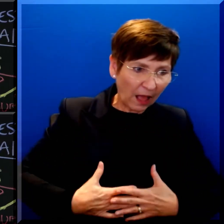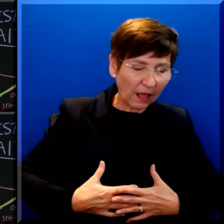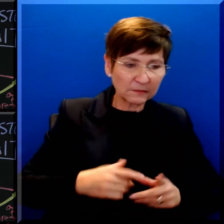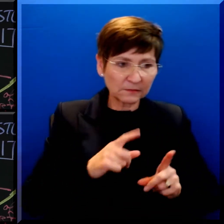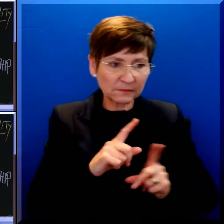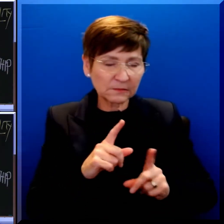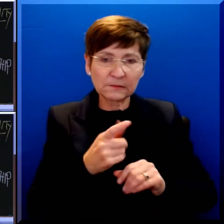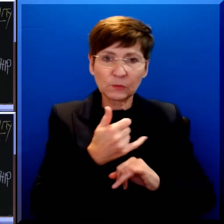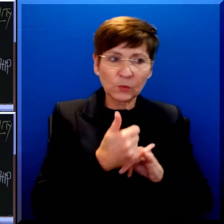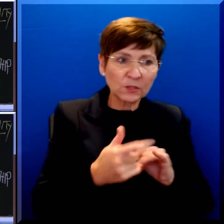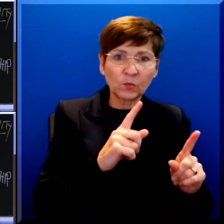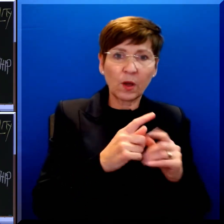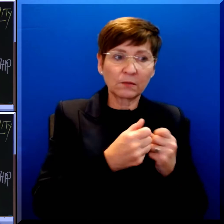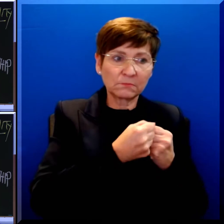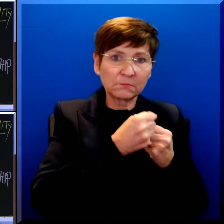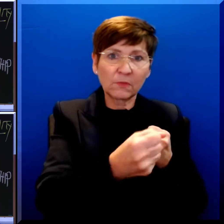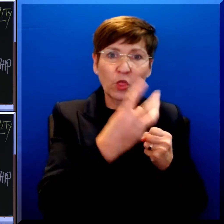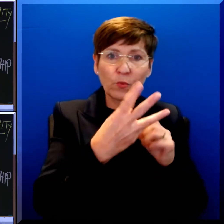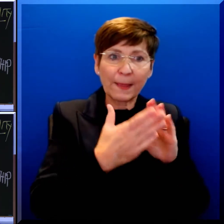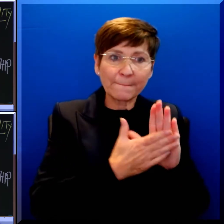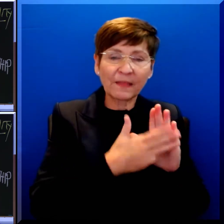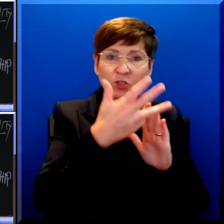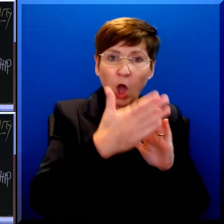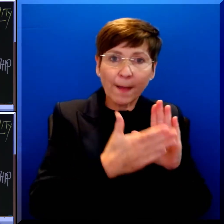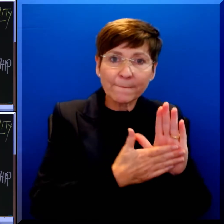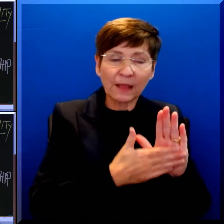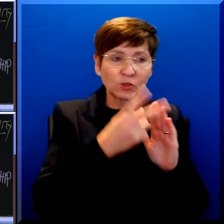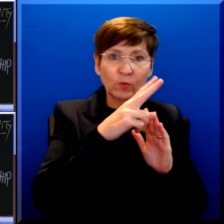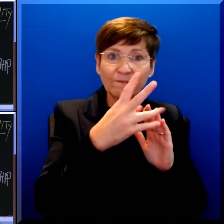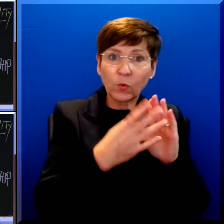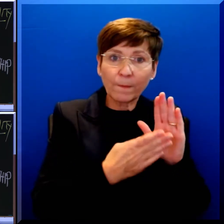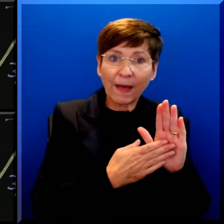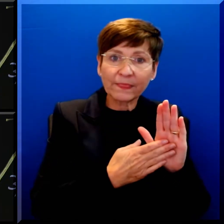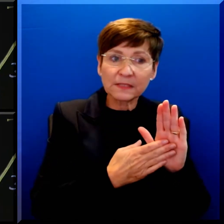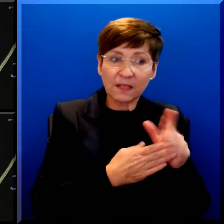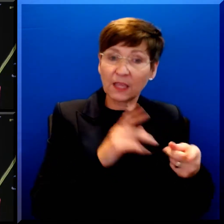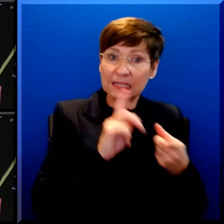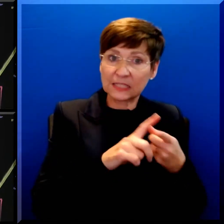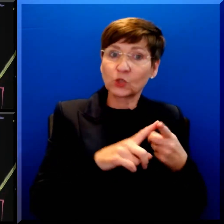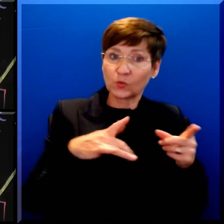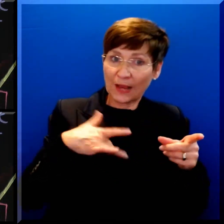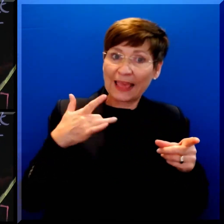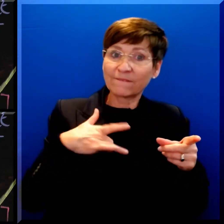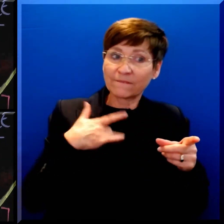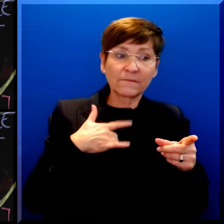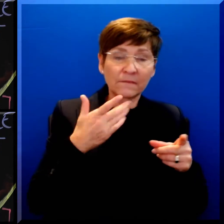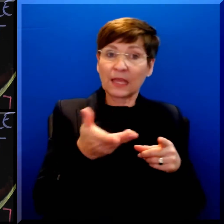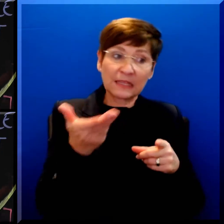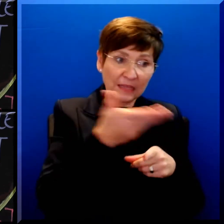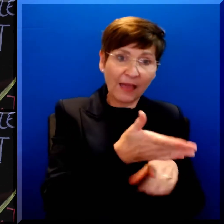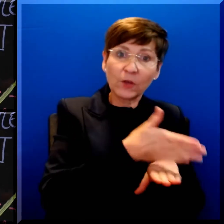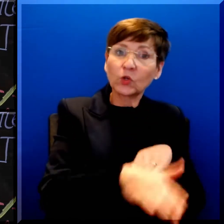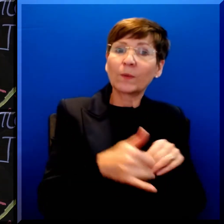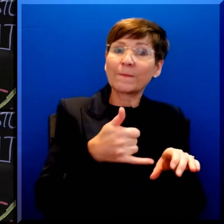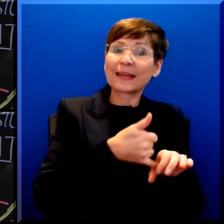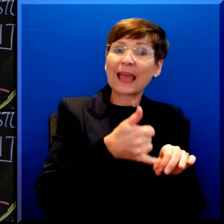actually had a longer stretch. It was 3 months. Then it was 9 months, 15 months, 24 months of remission, a new experimental drug. And